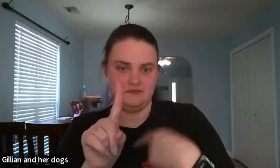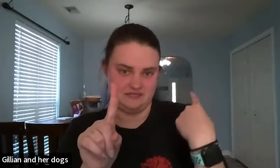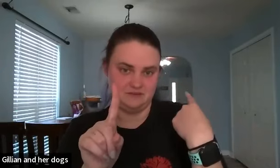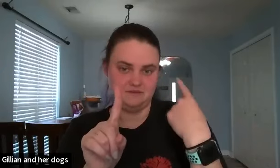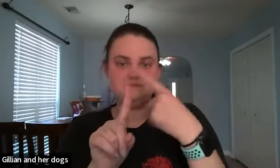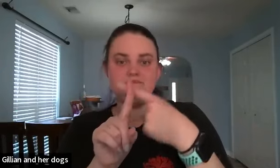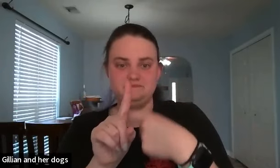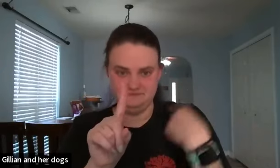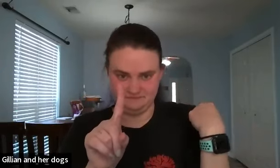last month,